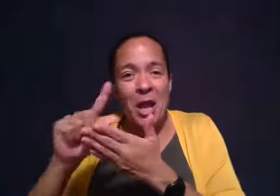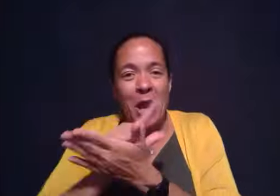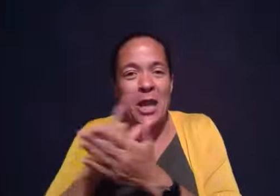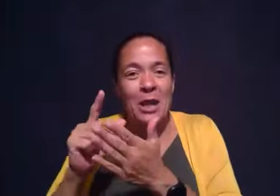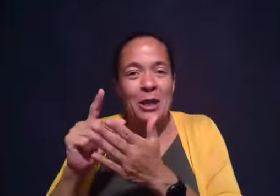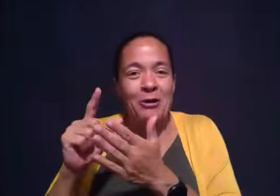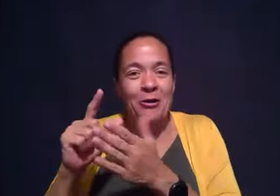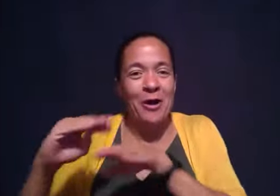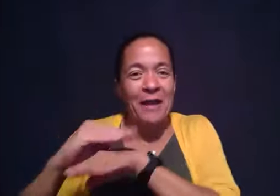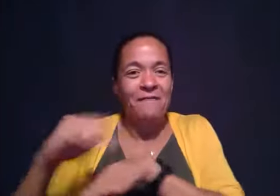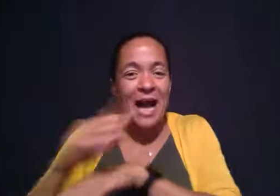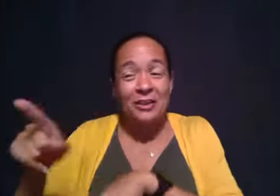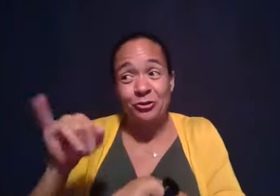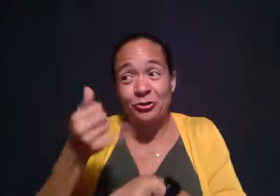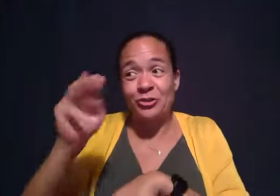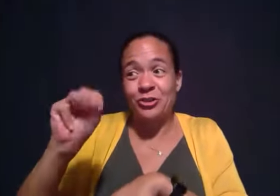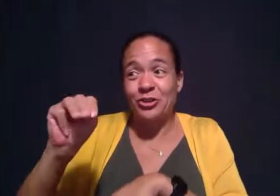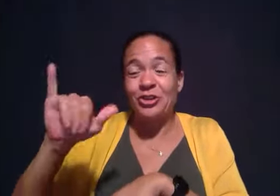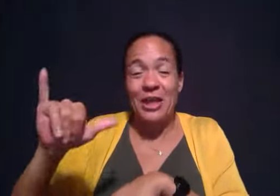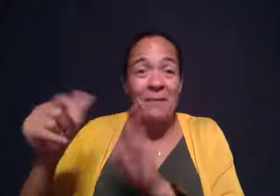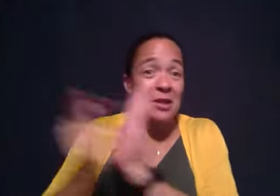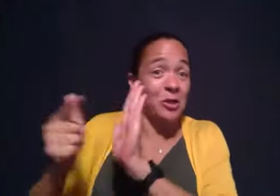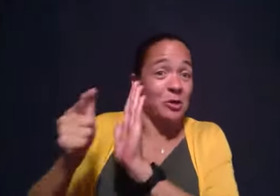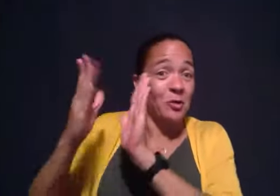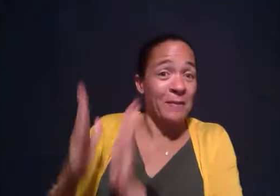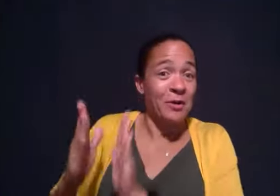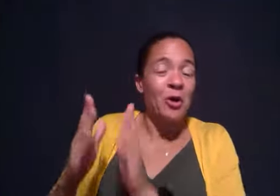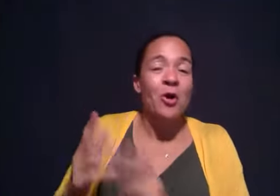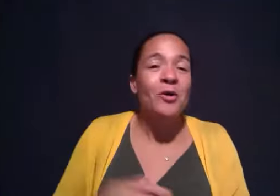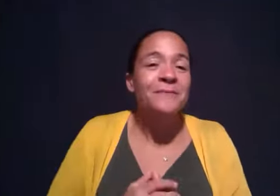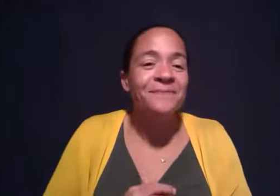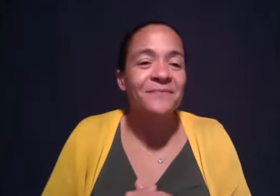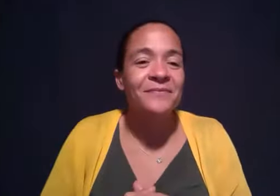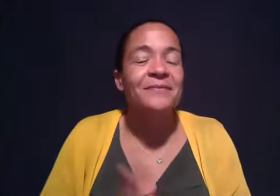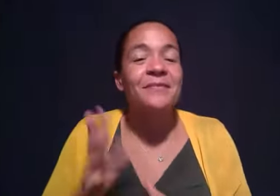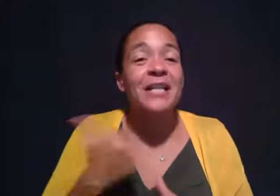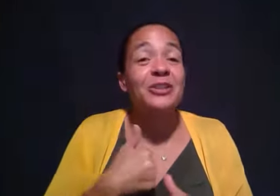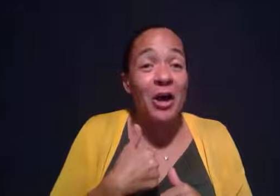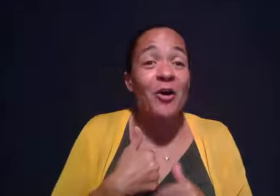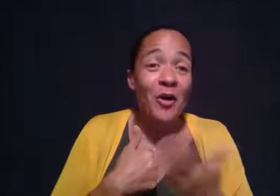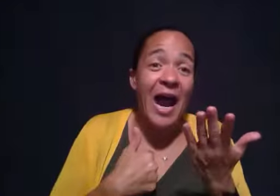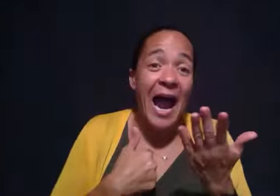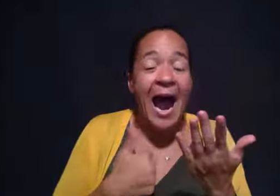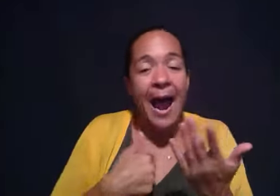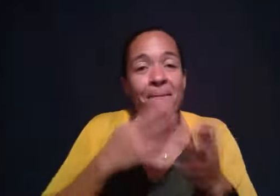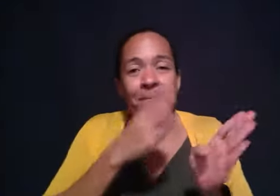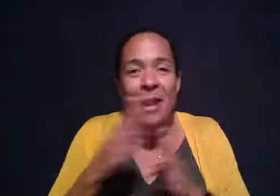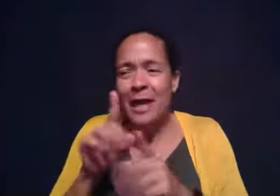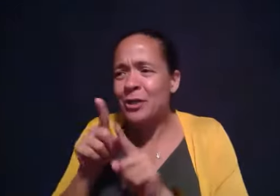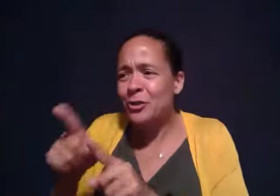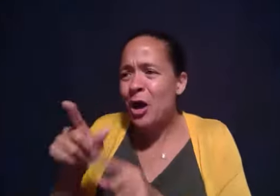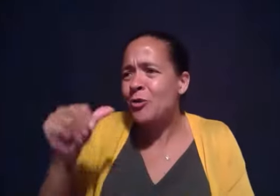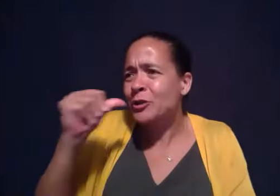drink, by the way. Here's some alkalogic. I'm going to go to a bar to meet with a criminal to get some legal advice, and I'm not going to